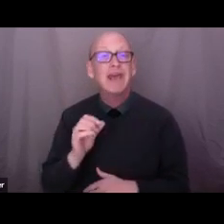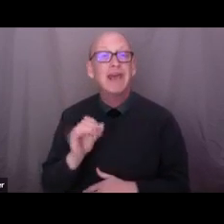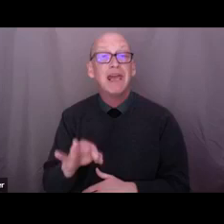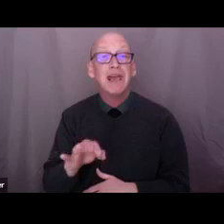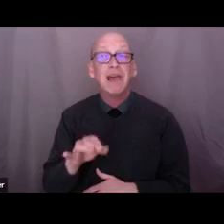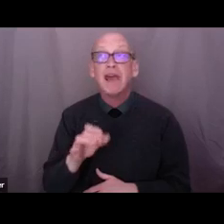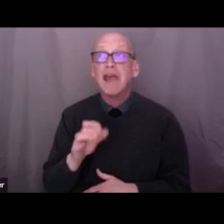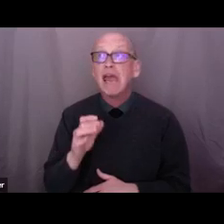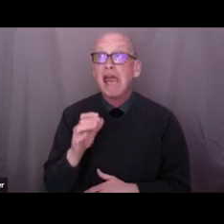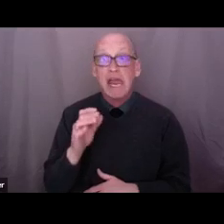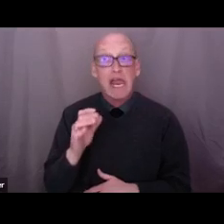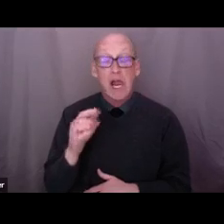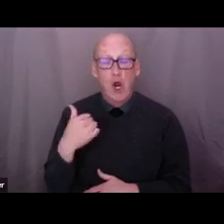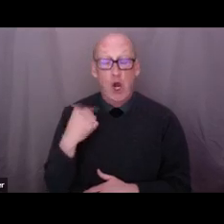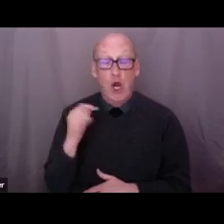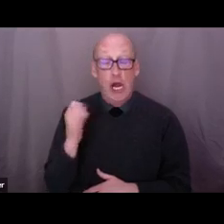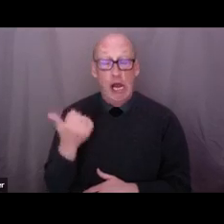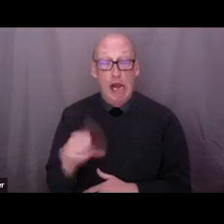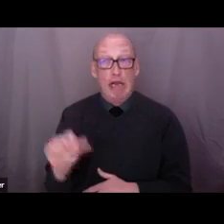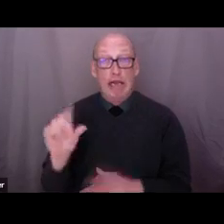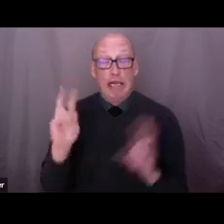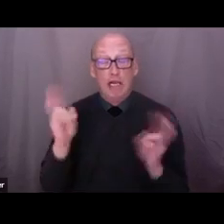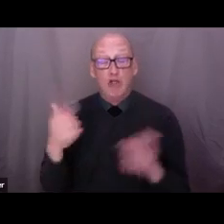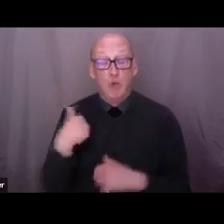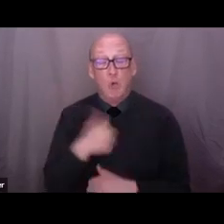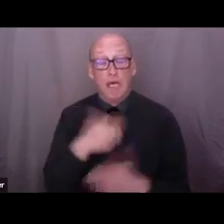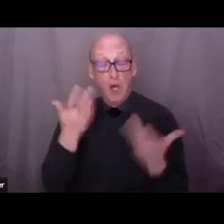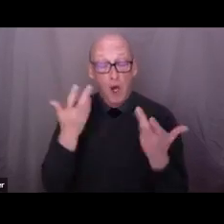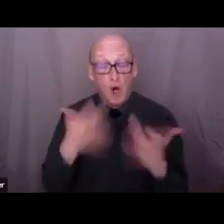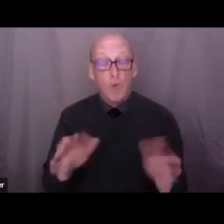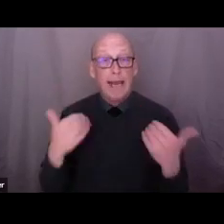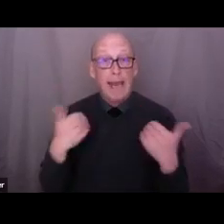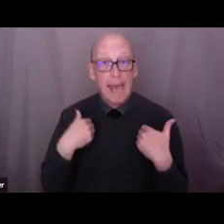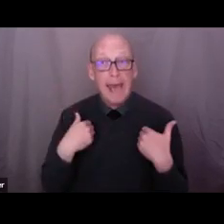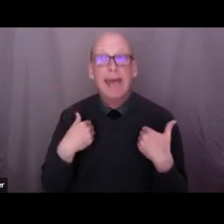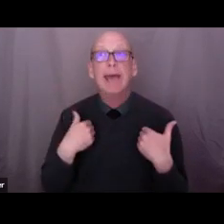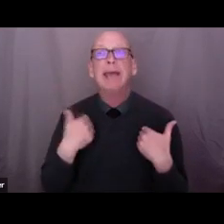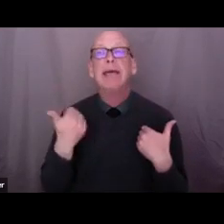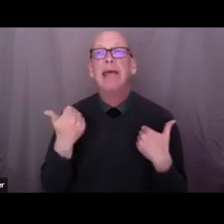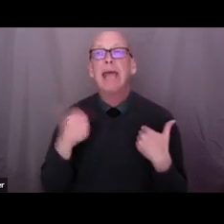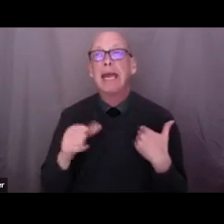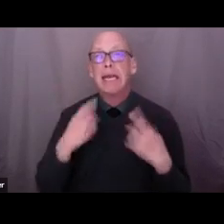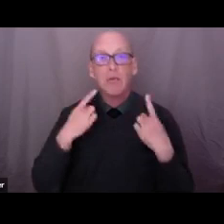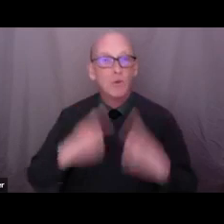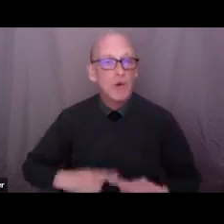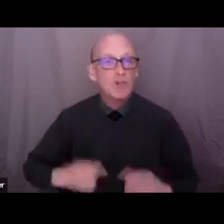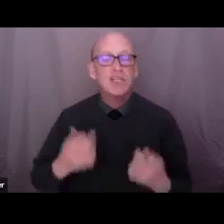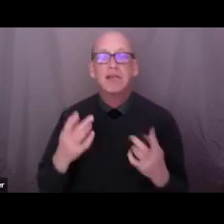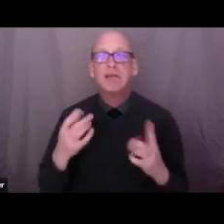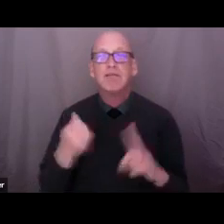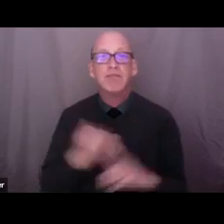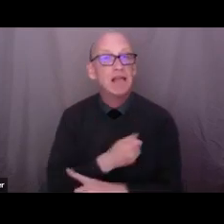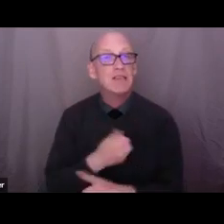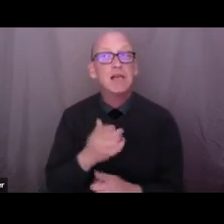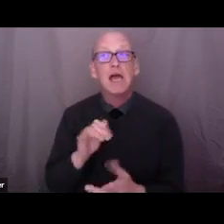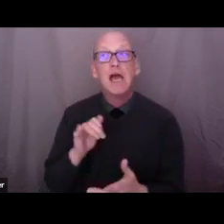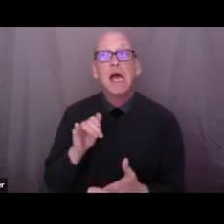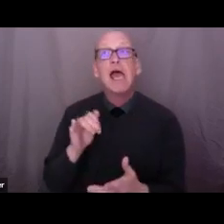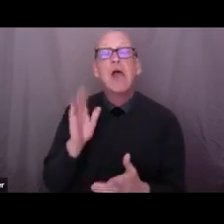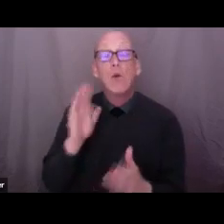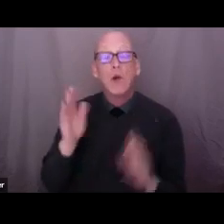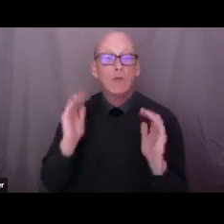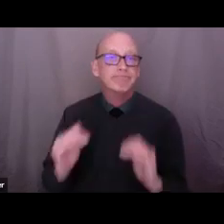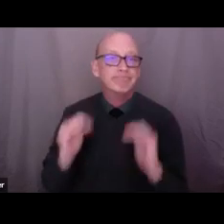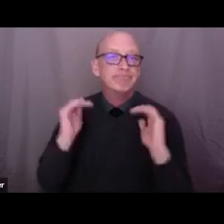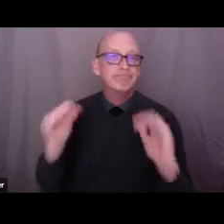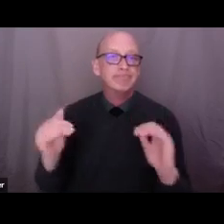issues that we were already experiencing, any access or any violence or any oppression that was already going on, is only getting heightened and made